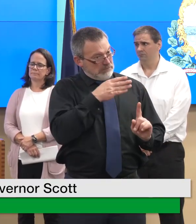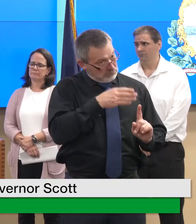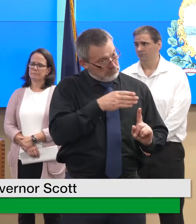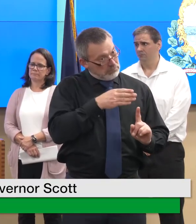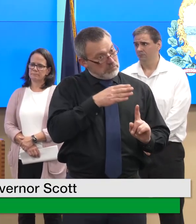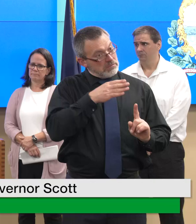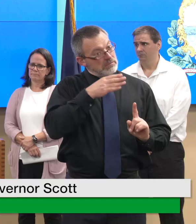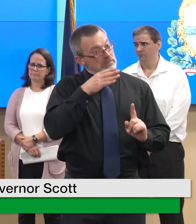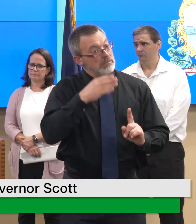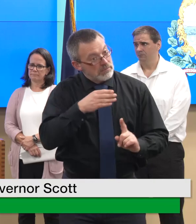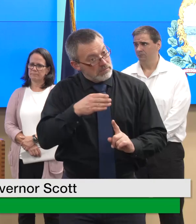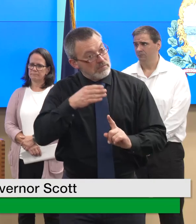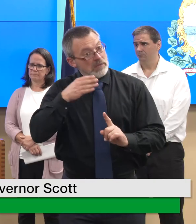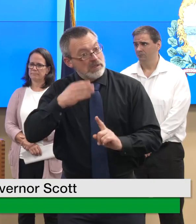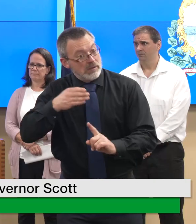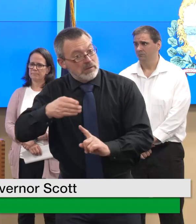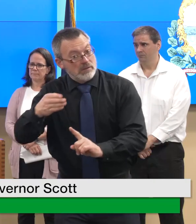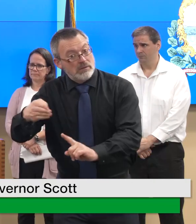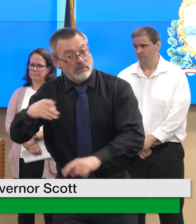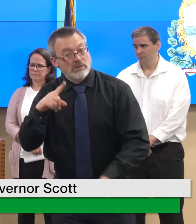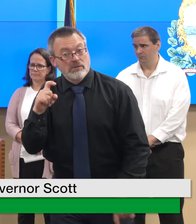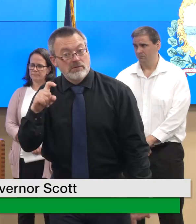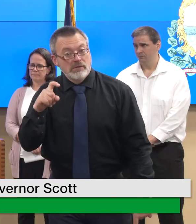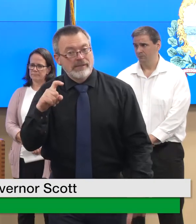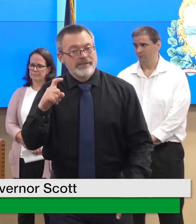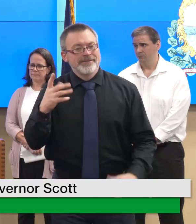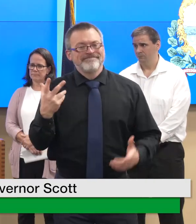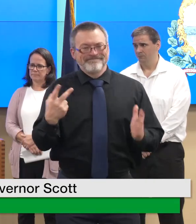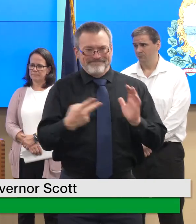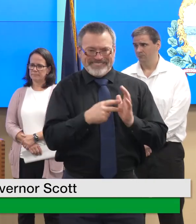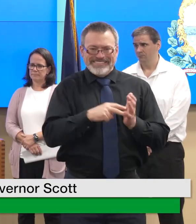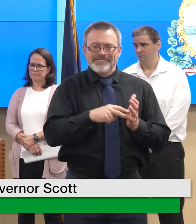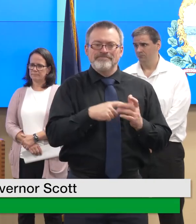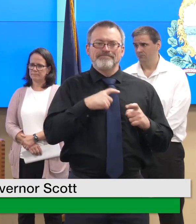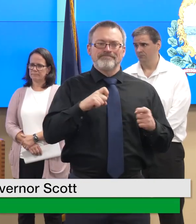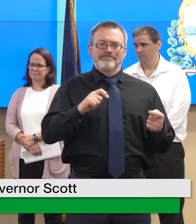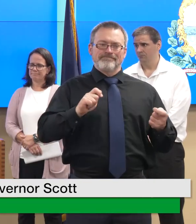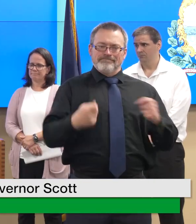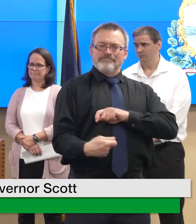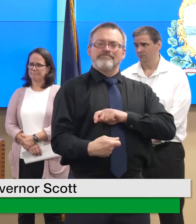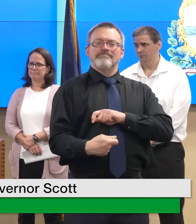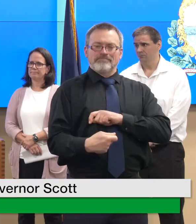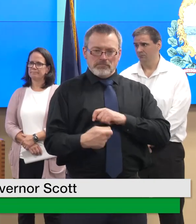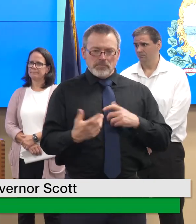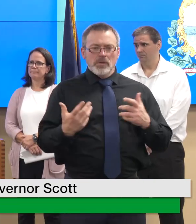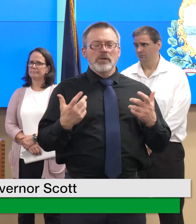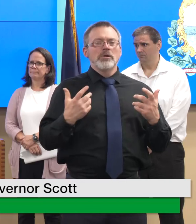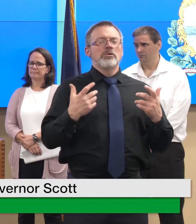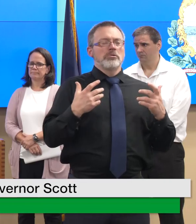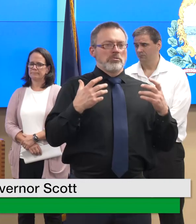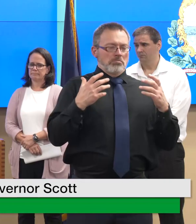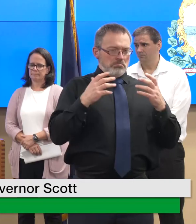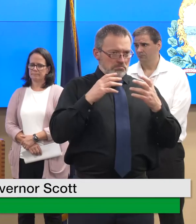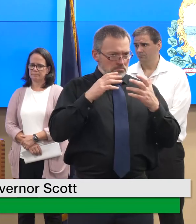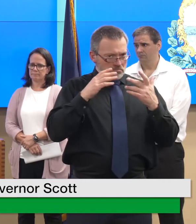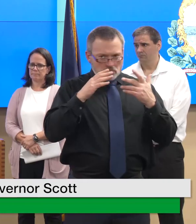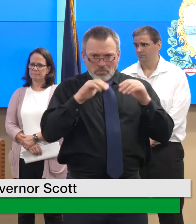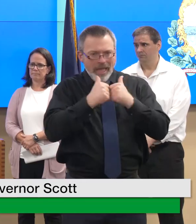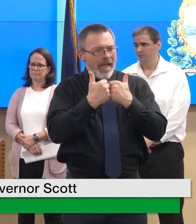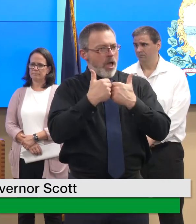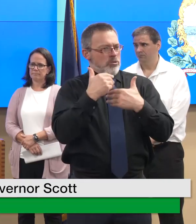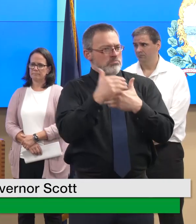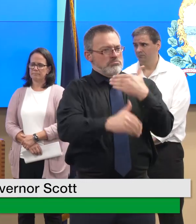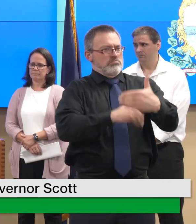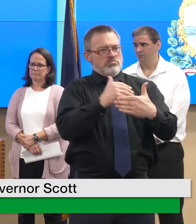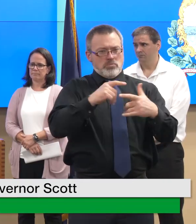to, we need to mitigate further. We need to create more areas of to store water. We need to